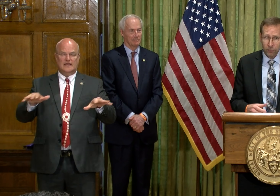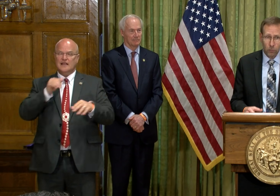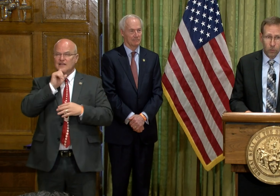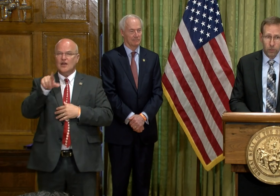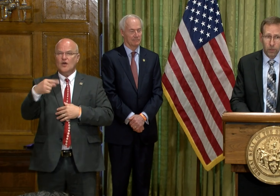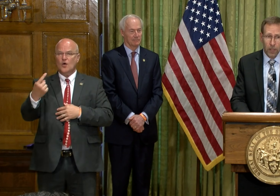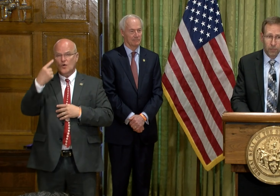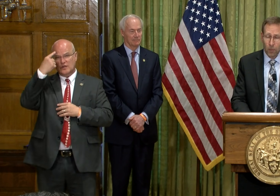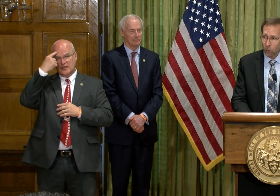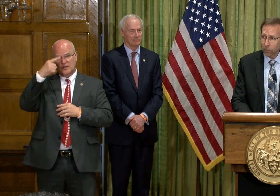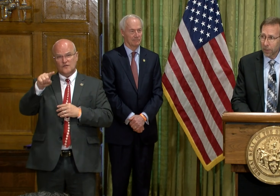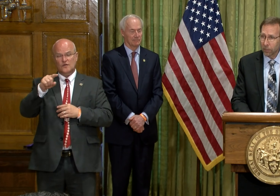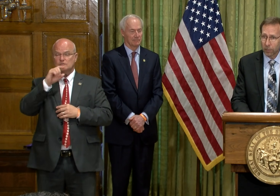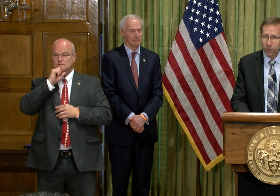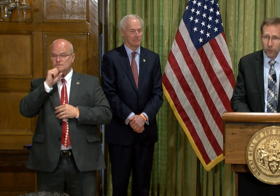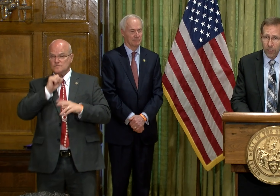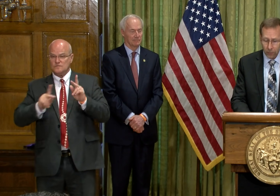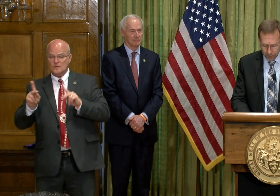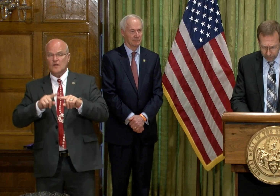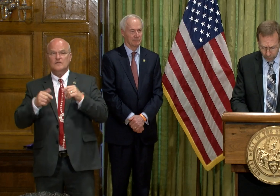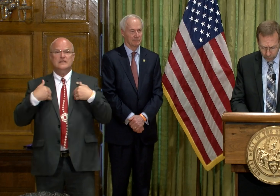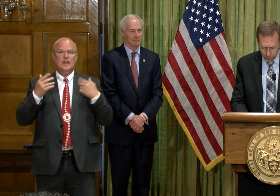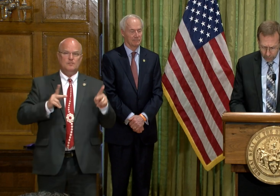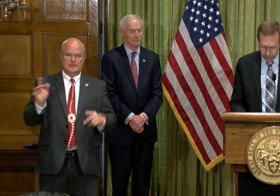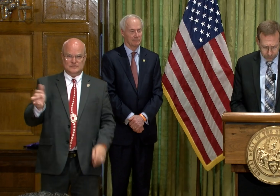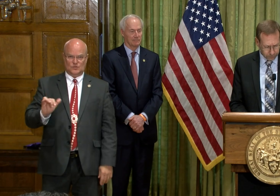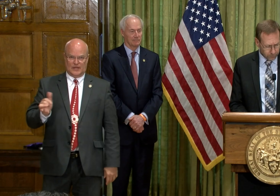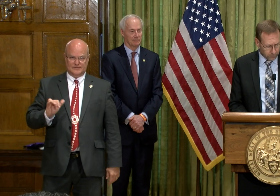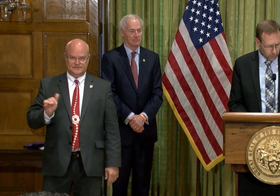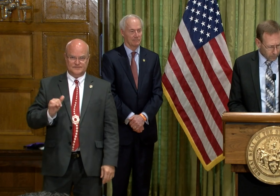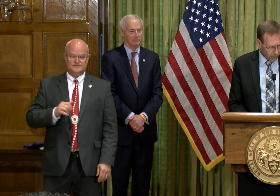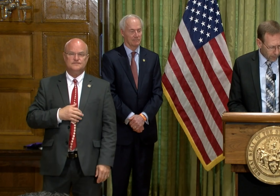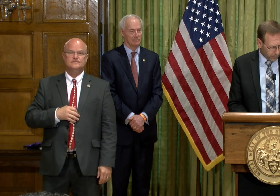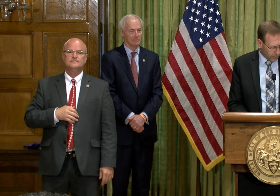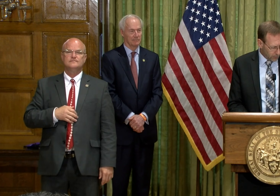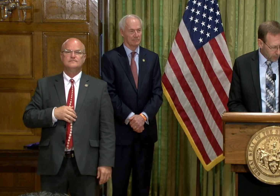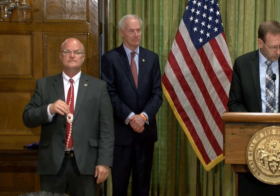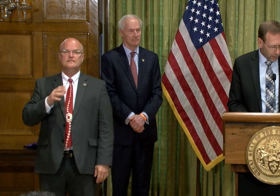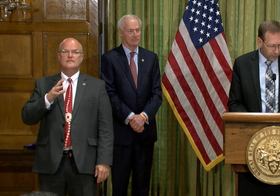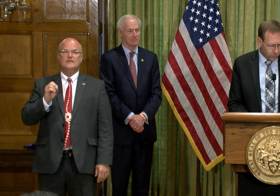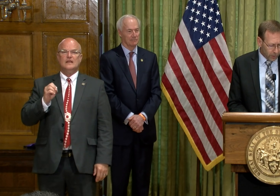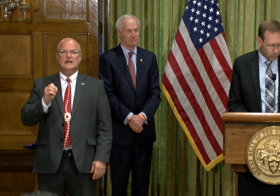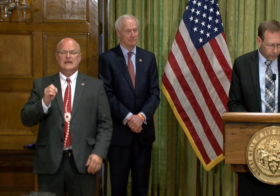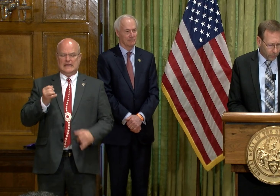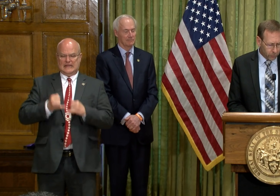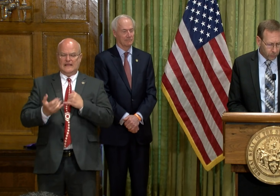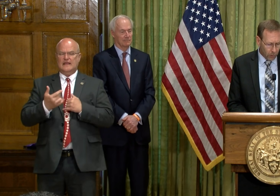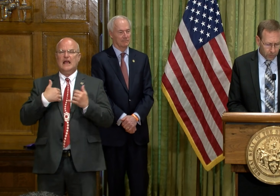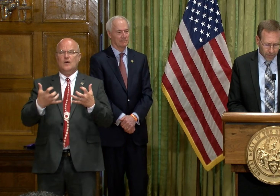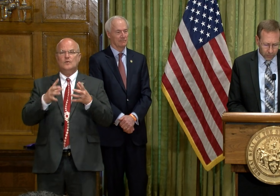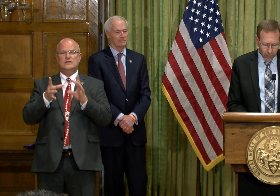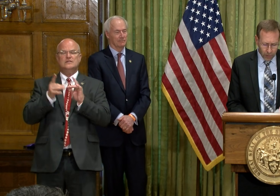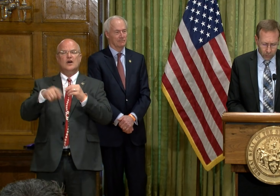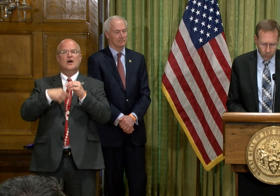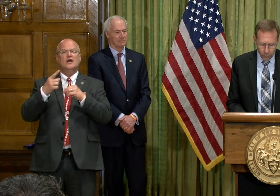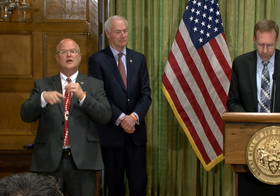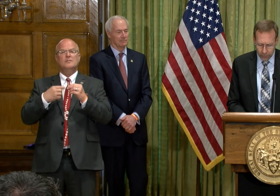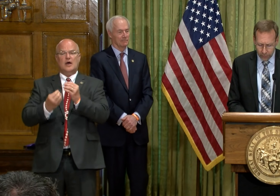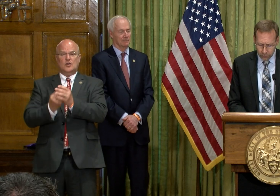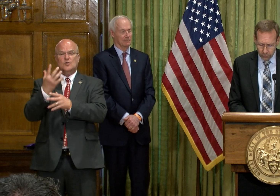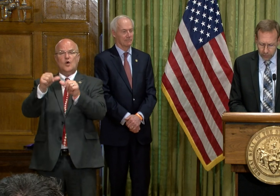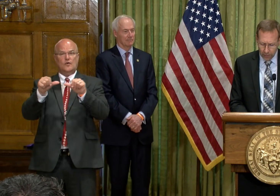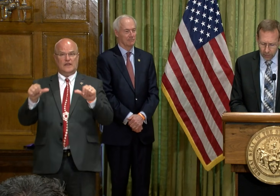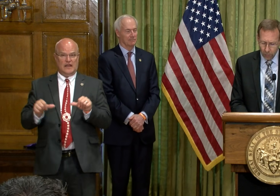not only for older people, but for the younger people as well. And lastly, I wanted to also talk about